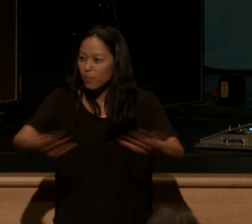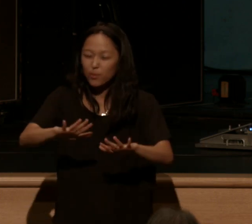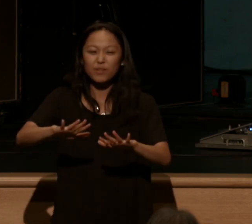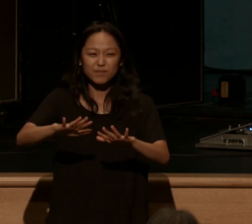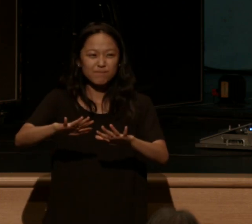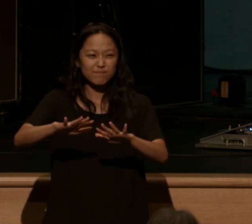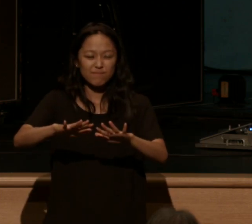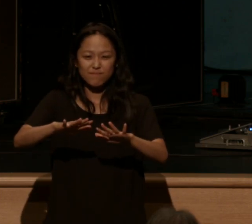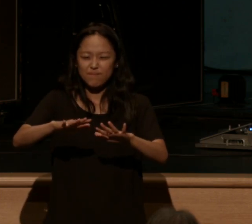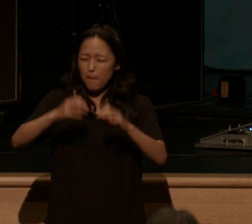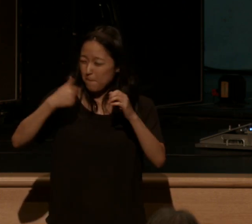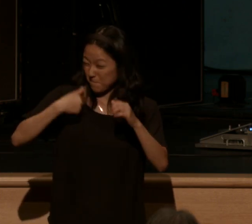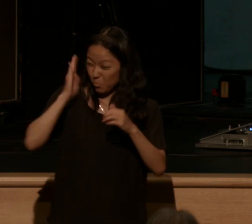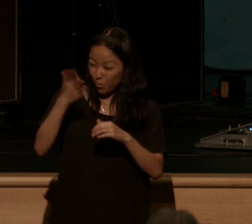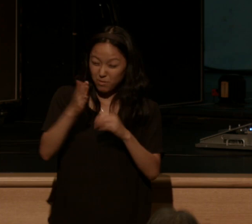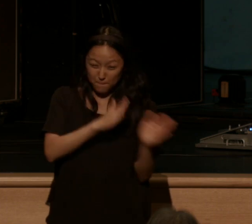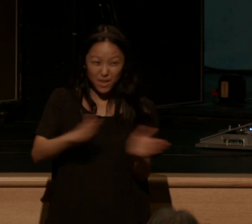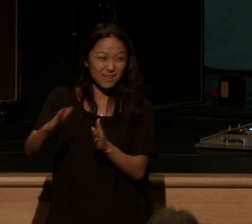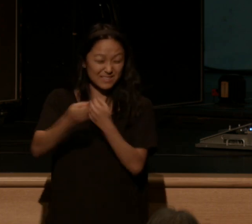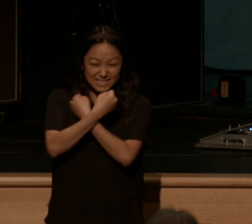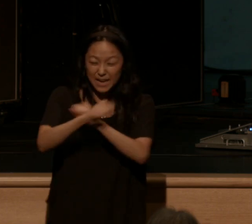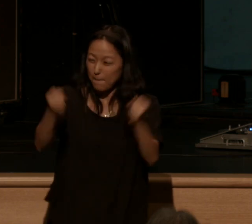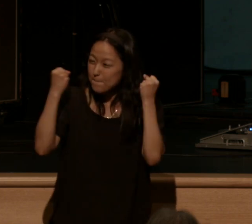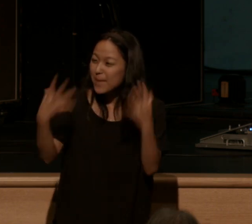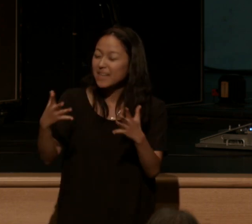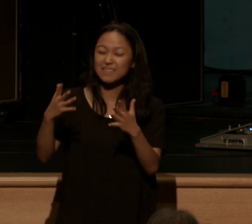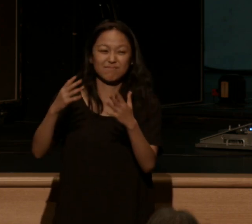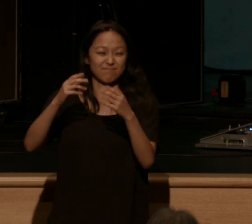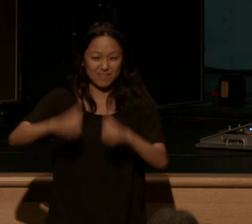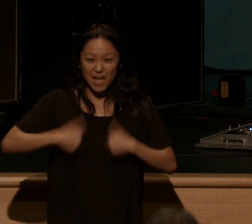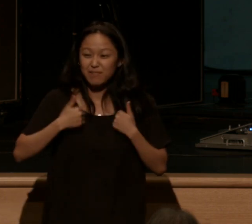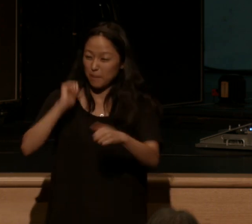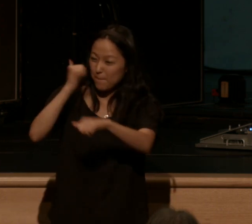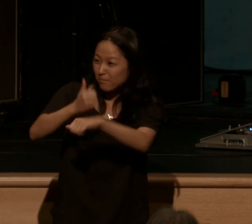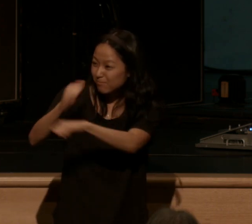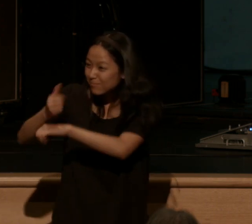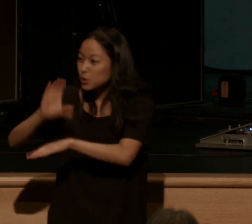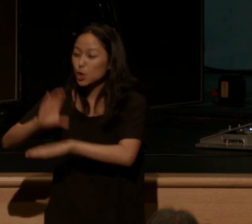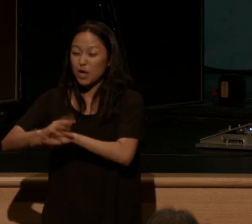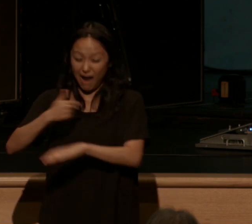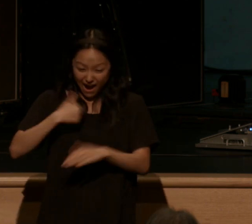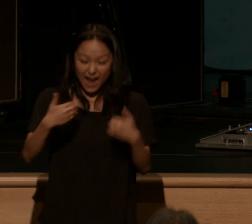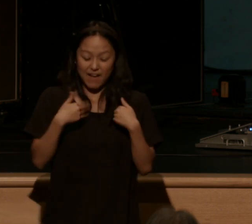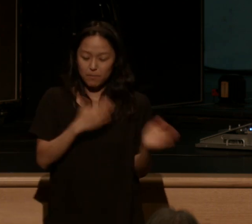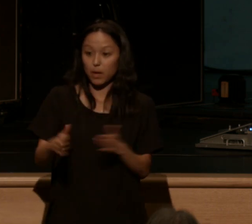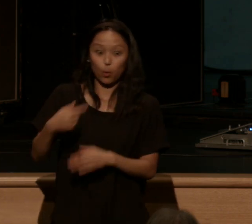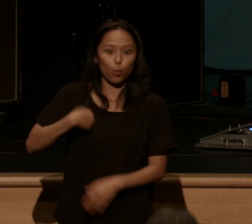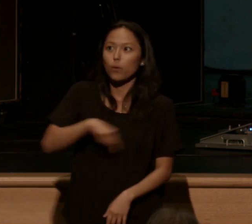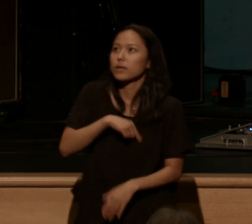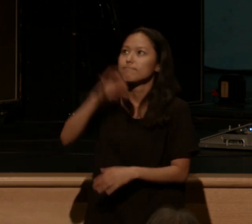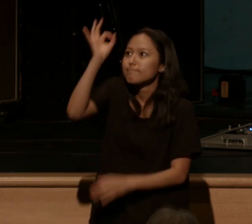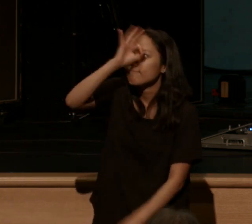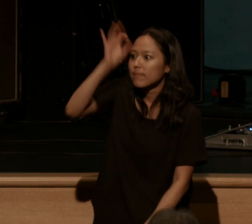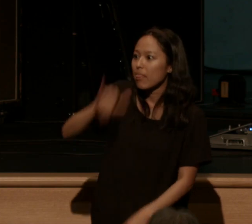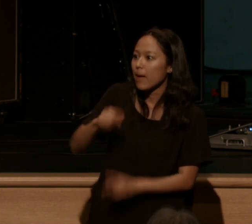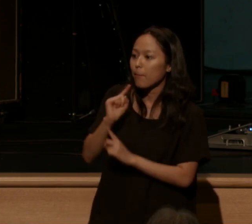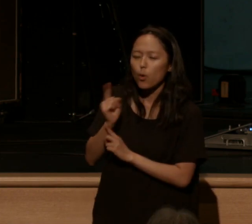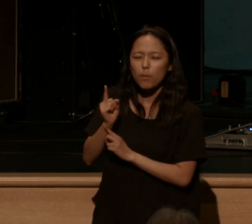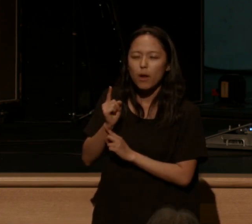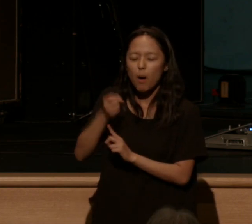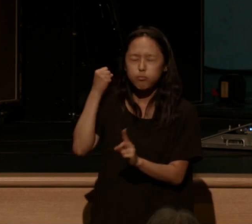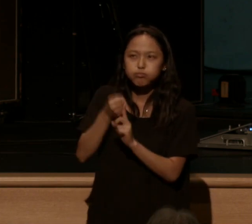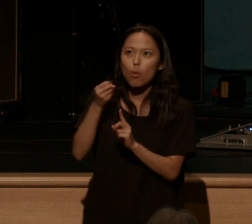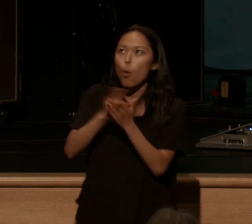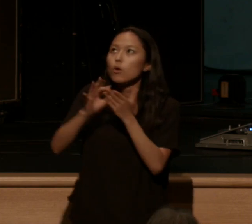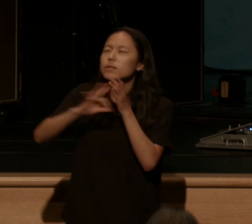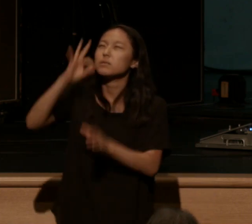I'm going to save so many more lives and build so many more churches and plant some more things. I have a plan. We had no idea, but at that moment, the Holy Spirit